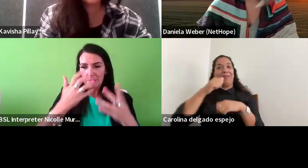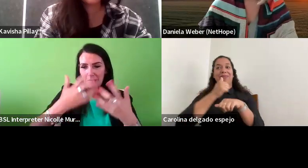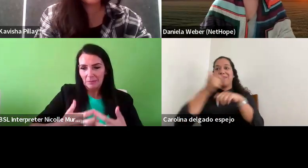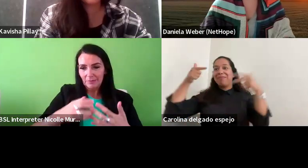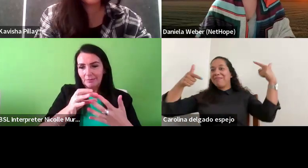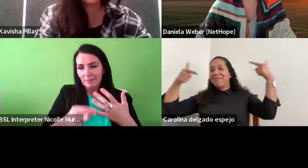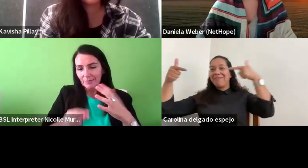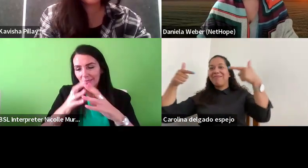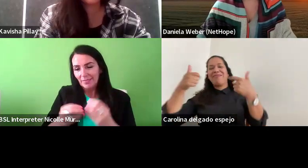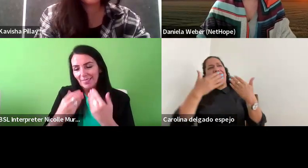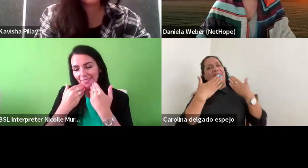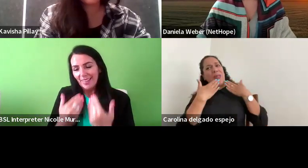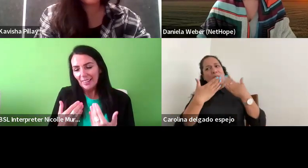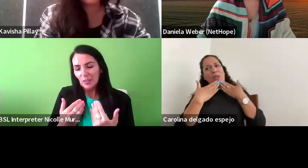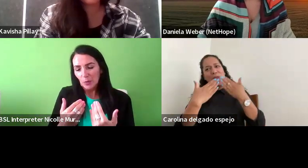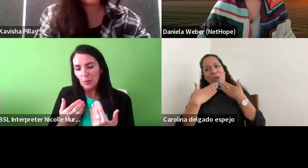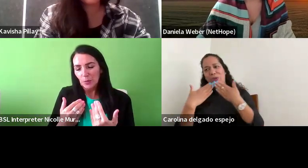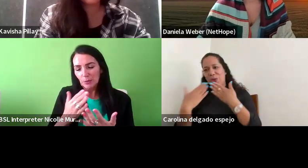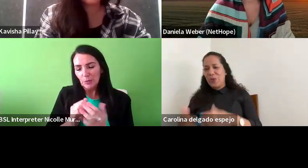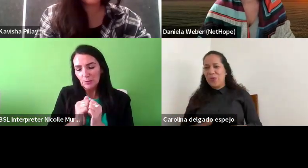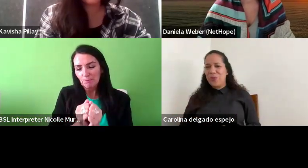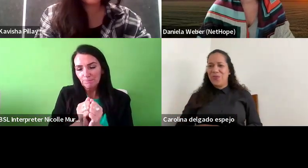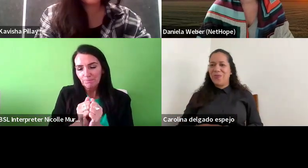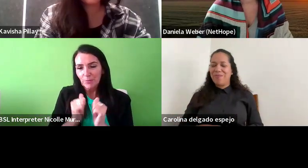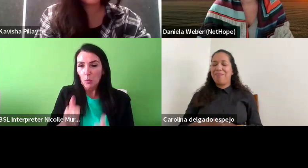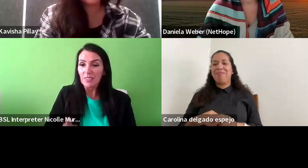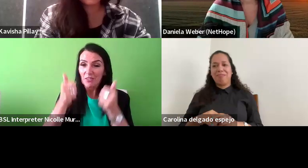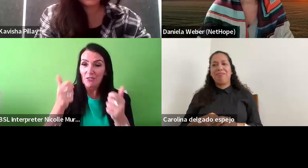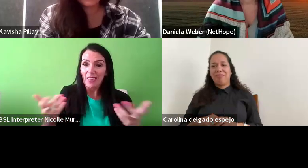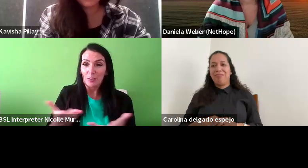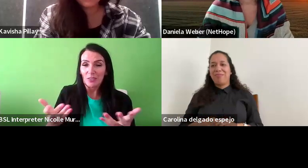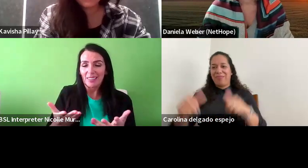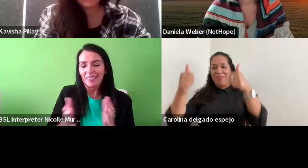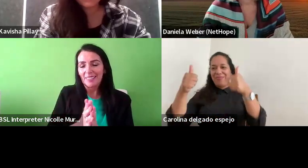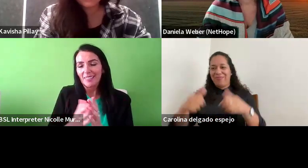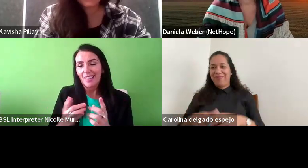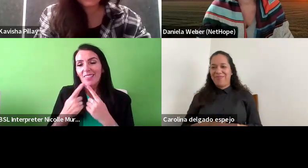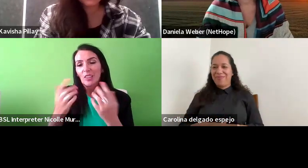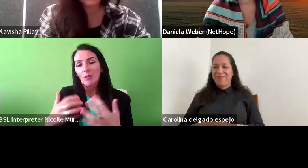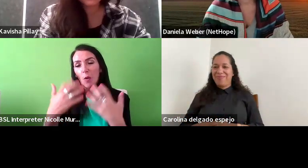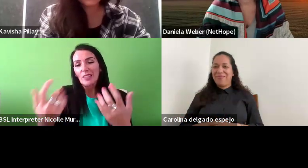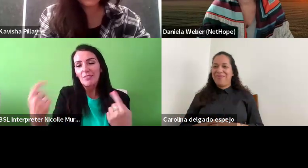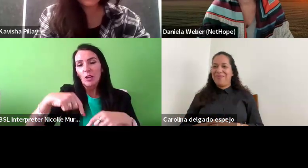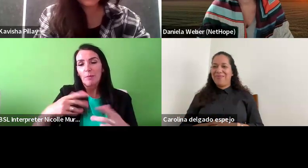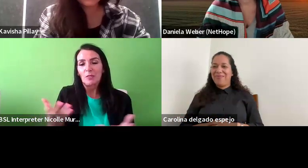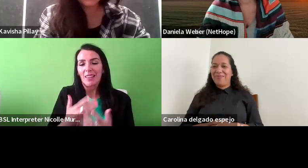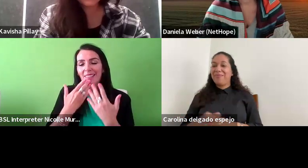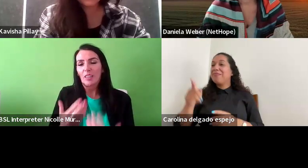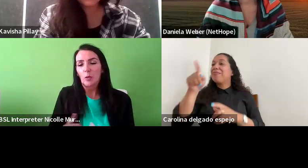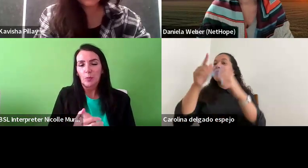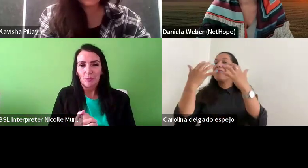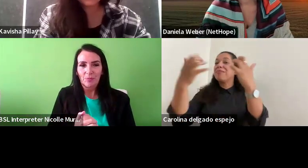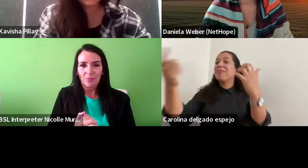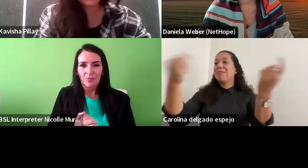the stage to make sure that this is a great dialogue. And finally, thanks to our audience for joining us today and